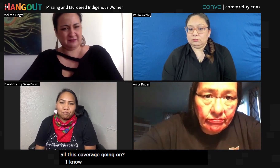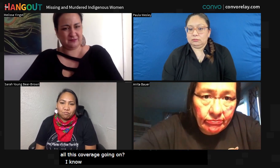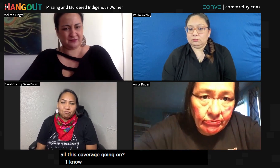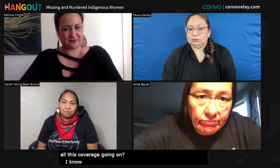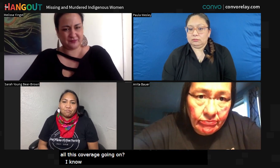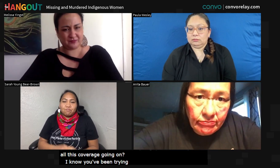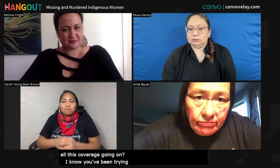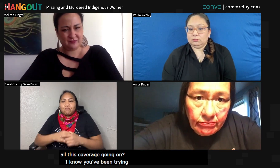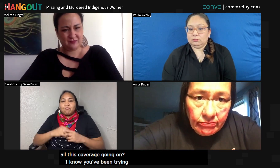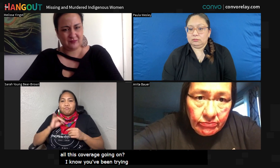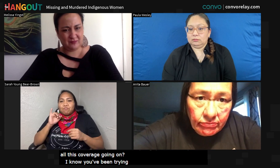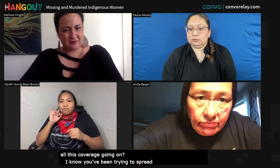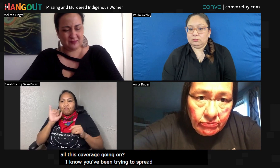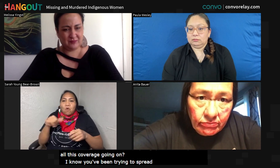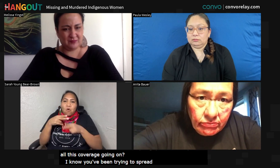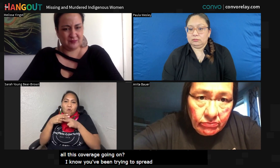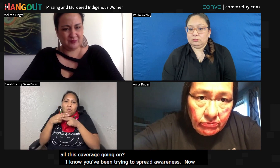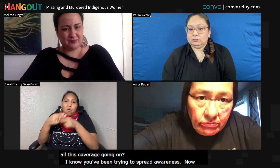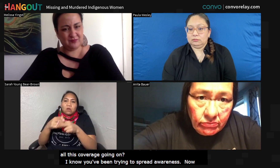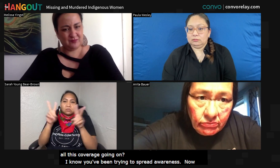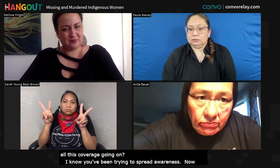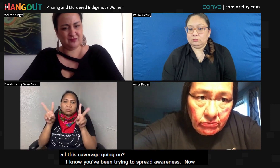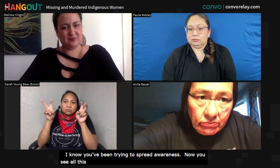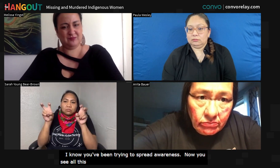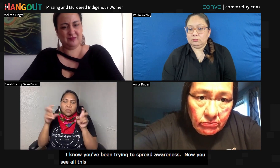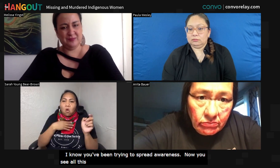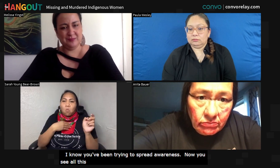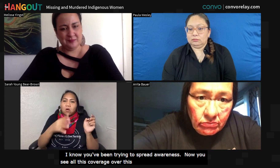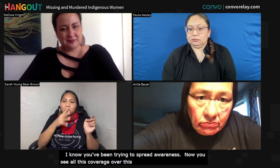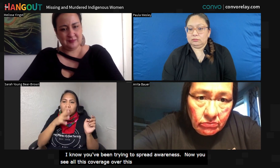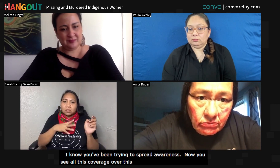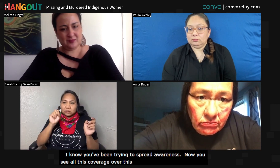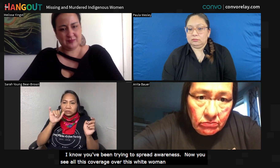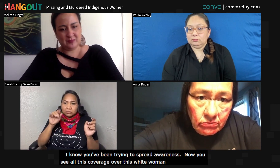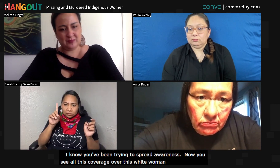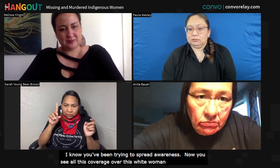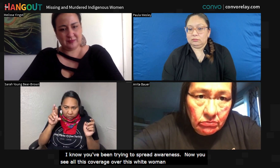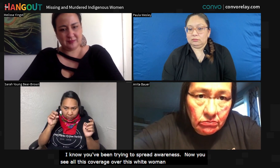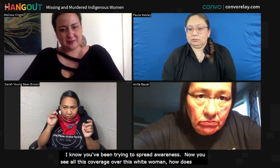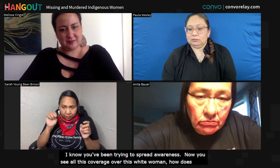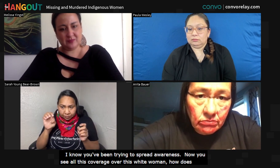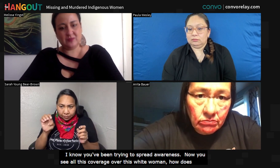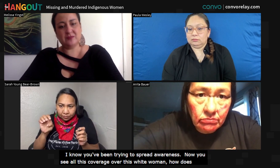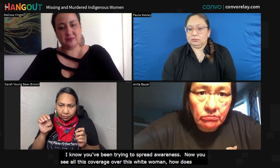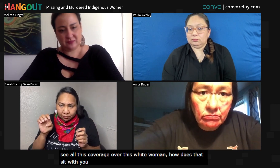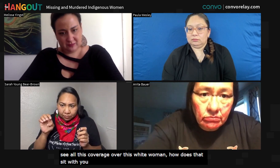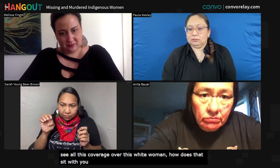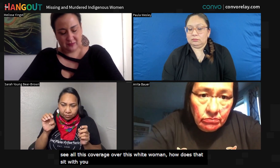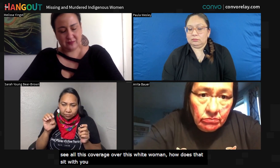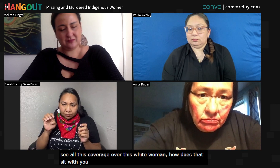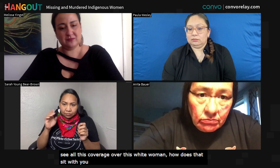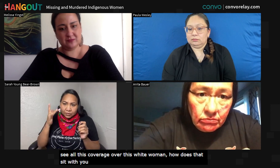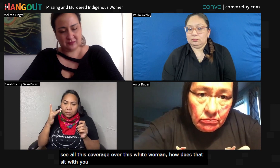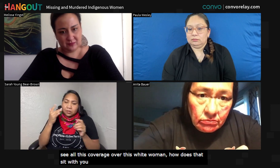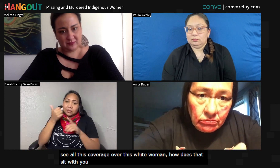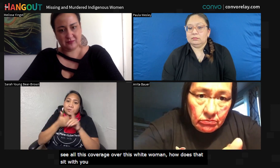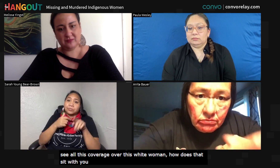that sit with you guys? This is Sarah. This is the white woman syndrome is what we call